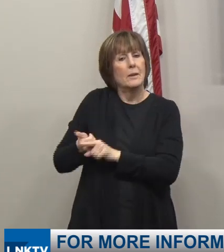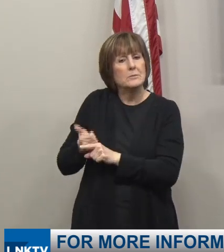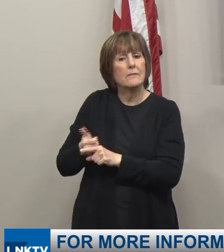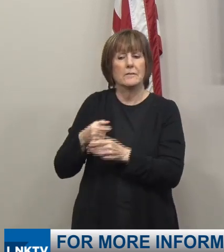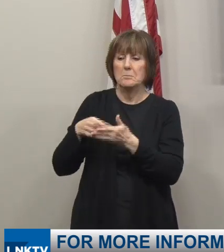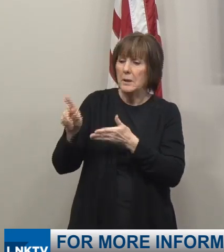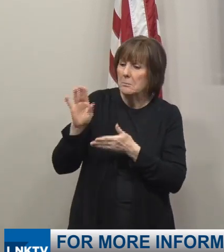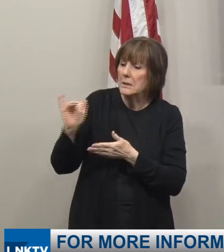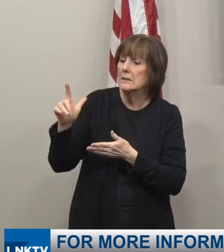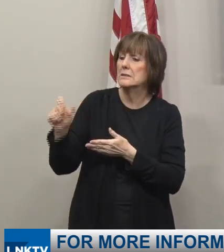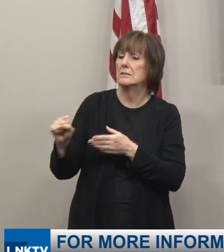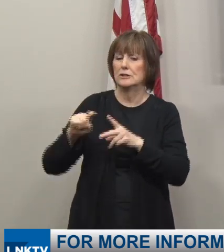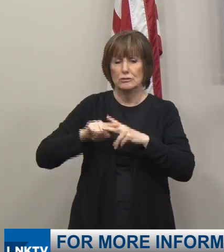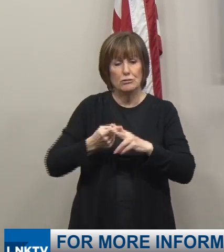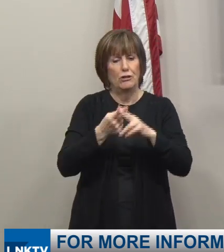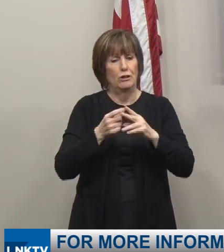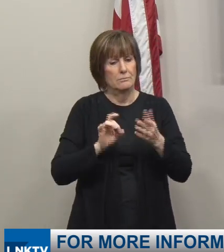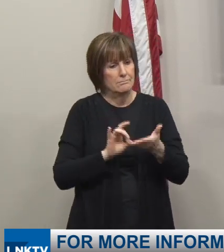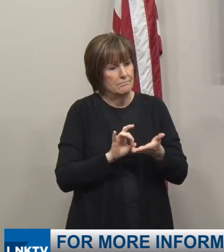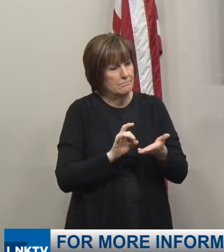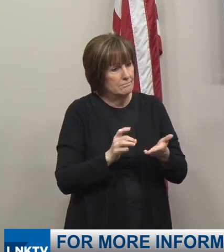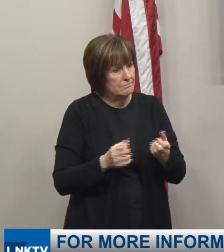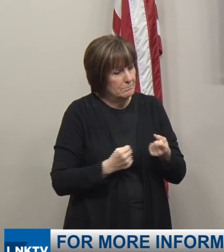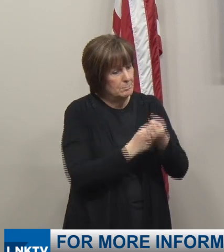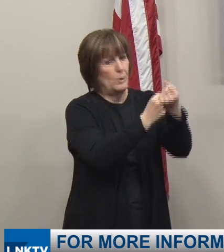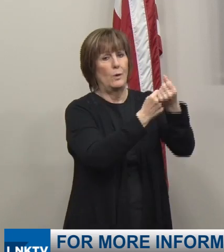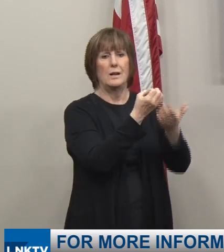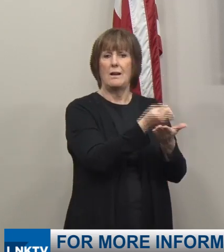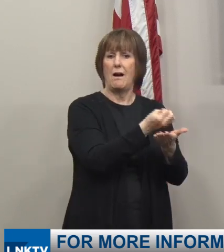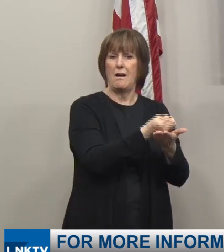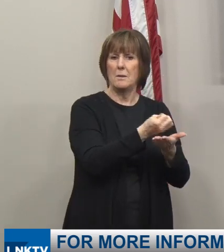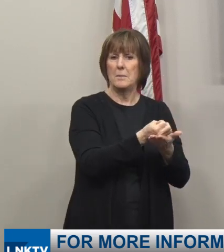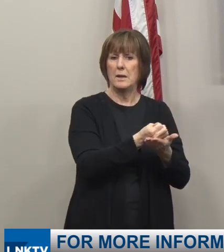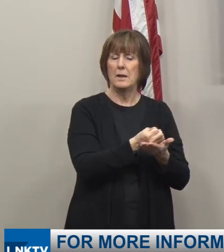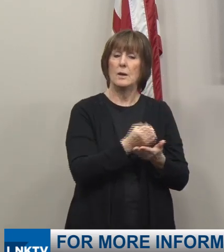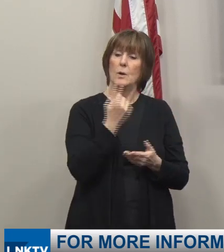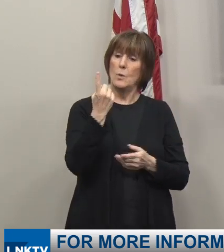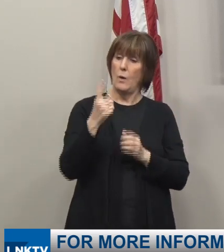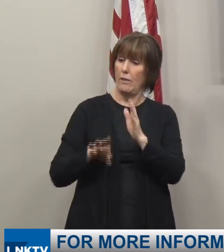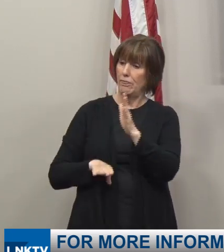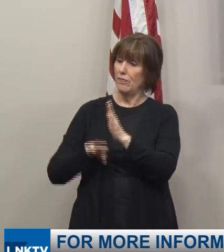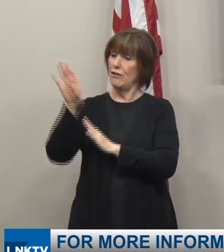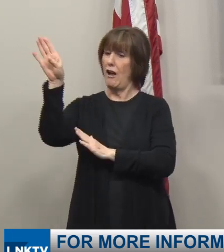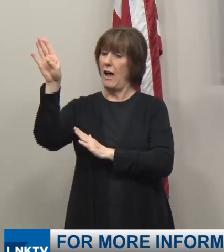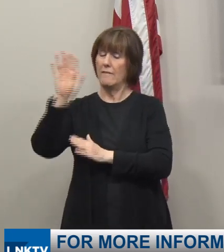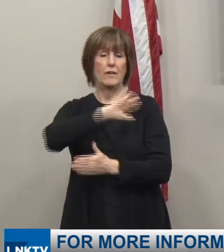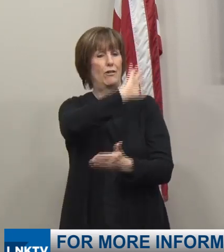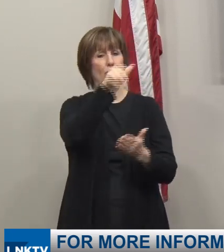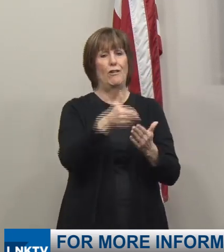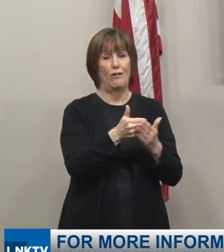help kickstart their economy, and maintain their well-being. When one thrives, we all thrive.